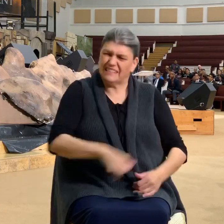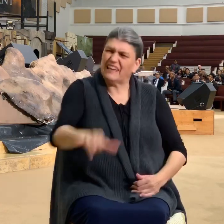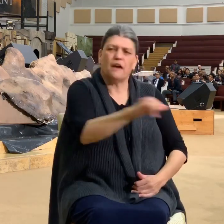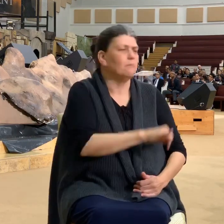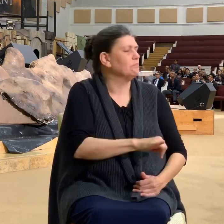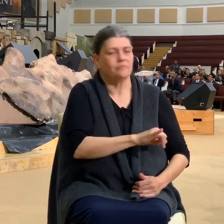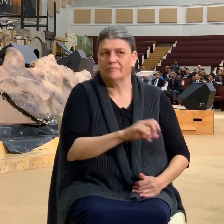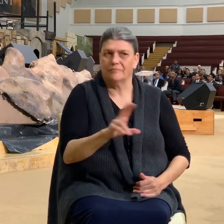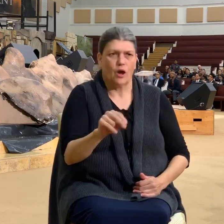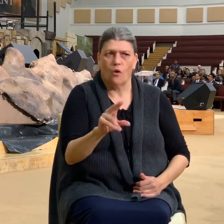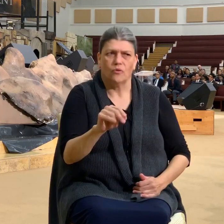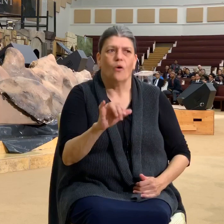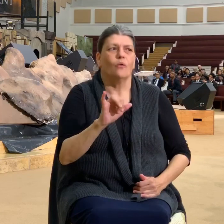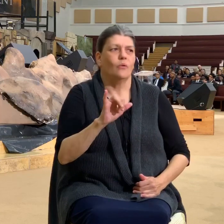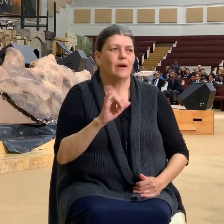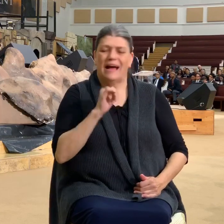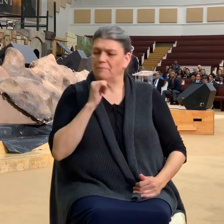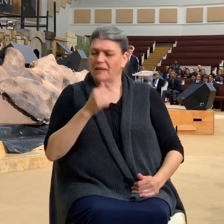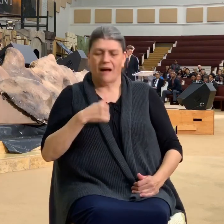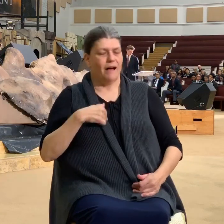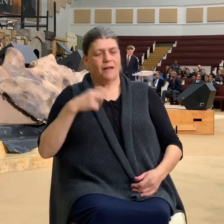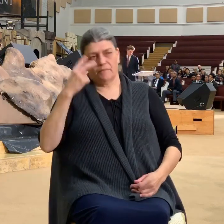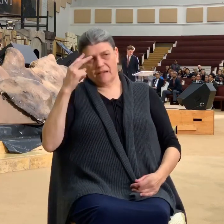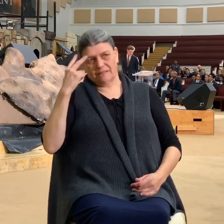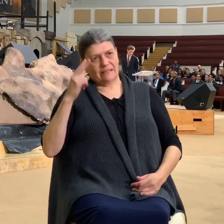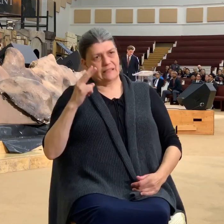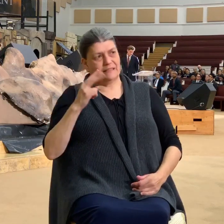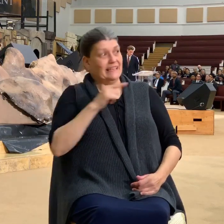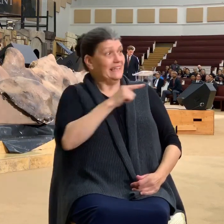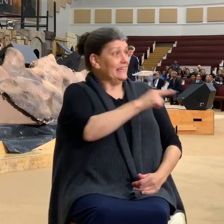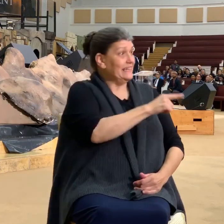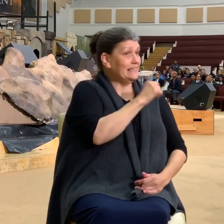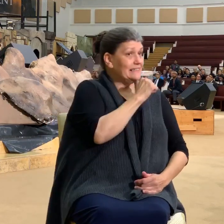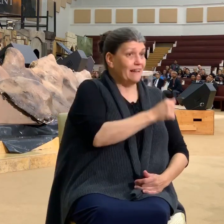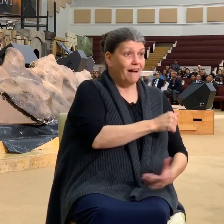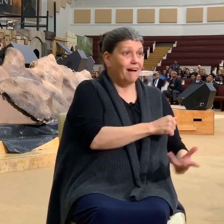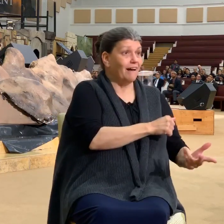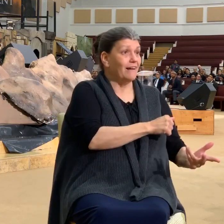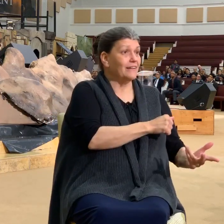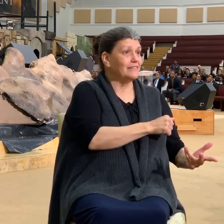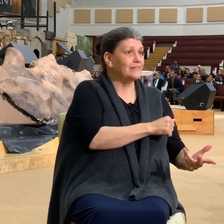I'm not Mexican. He's not Cajun.